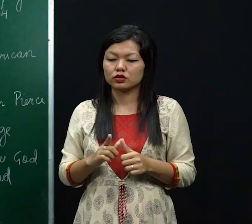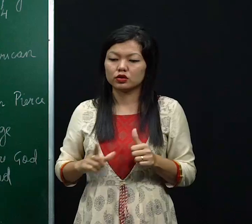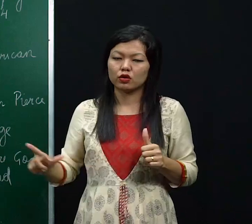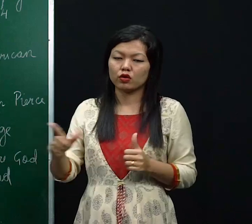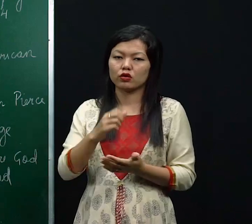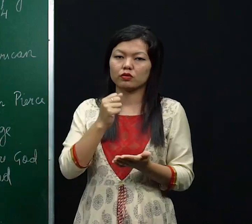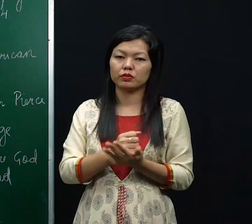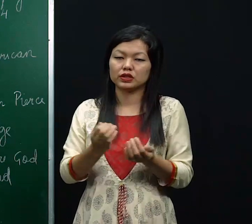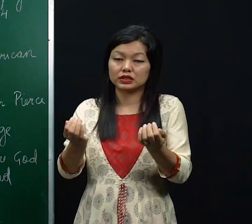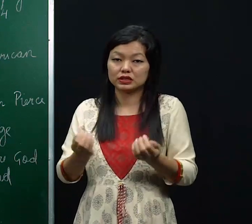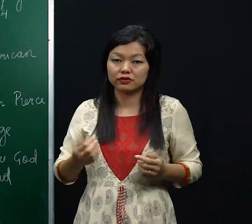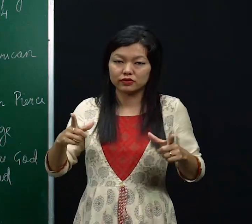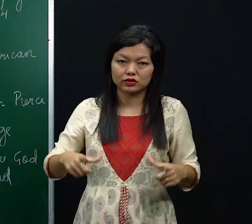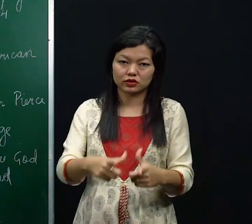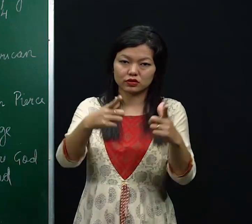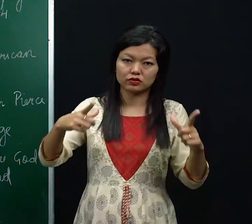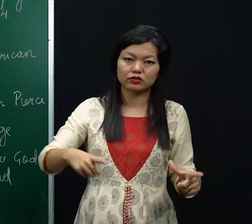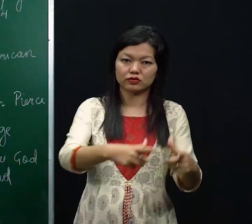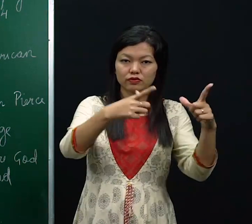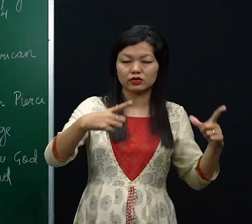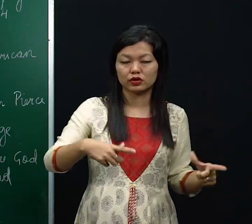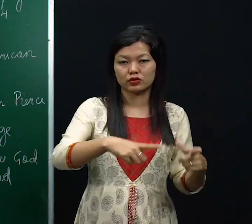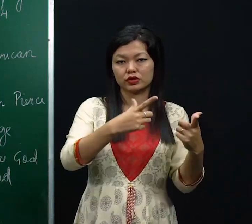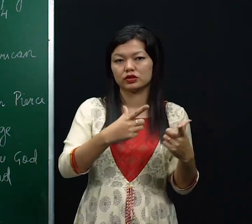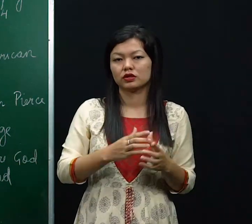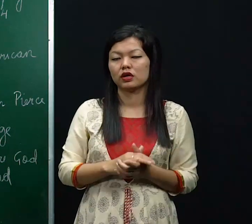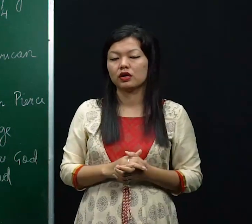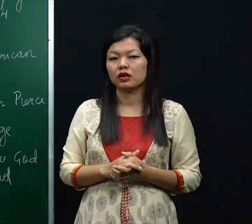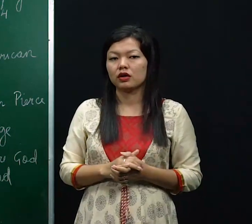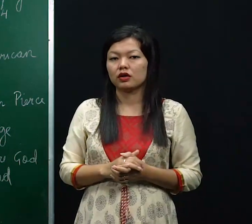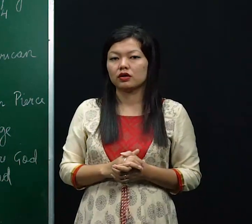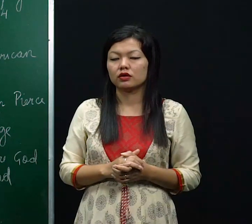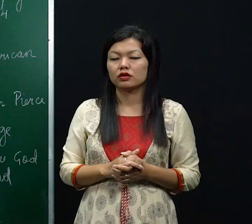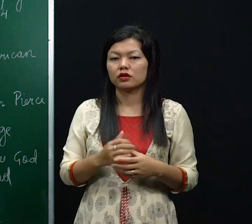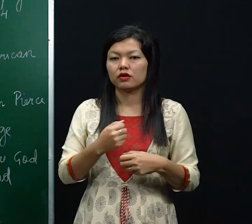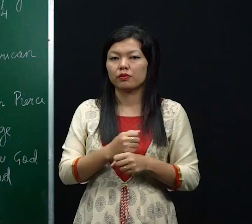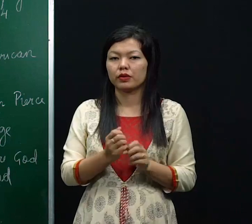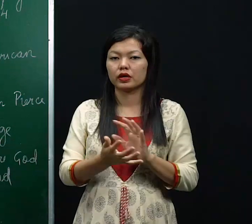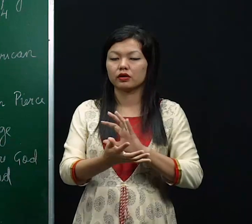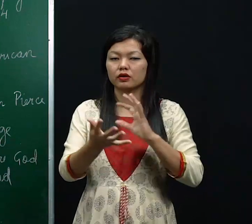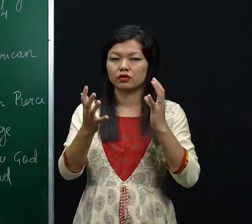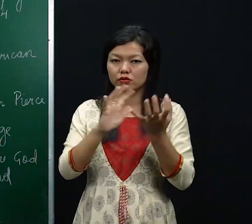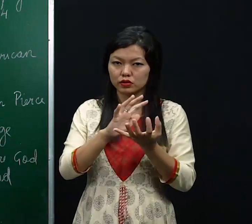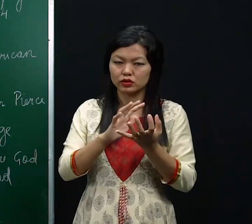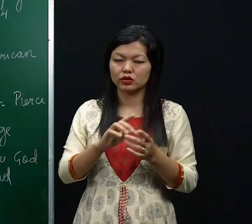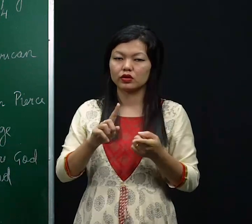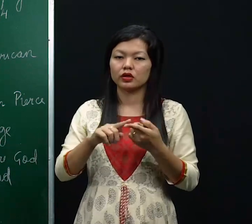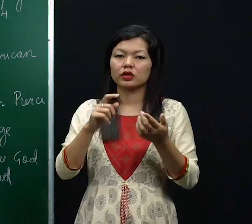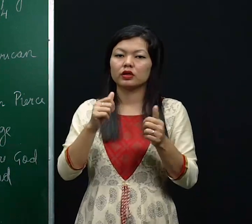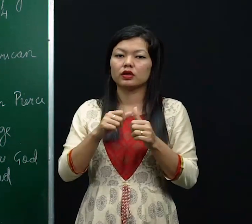And that is the reason why he wanted it. He did not have a selfish motive, or he did not want to sell it to them because they are